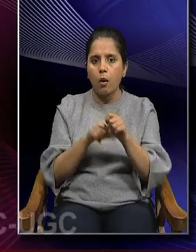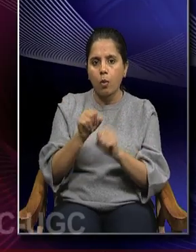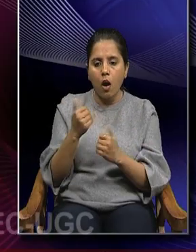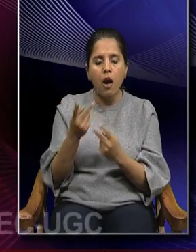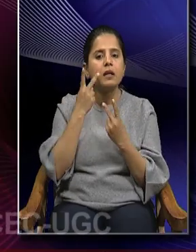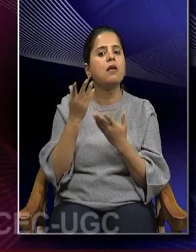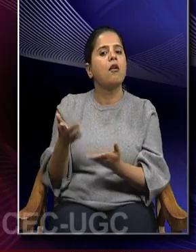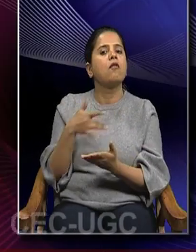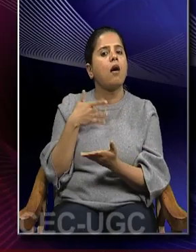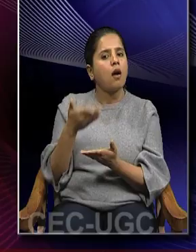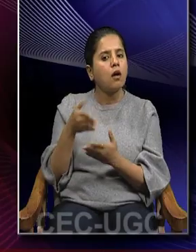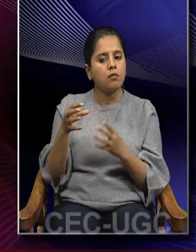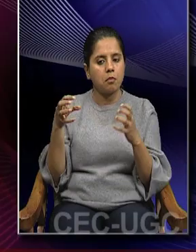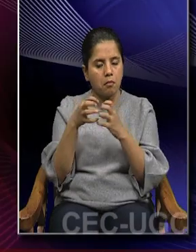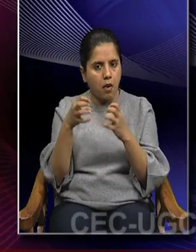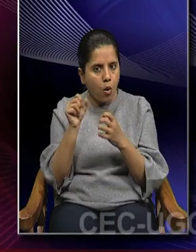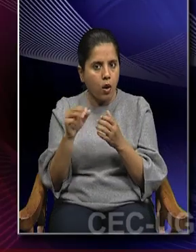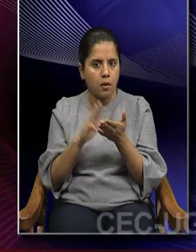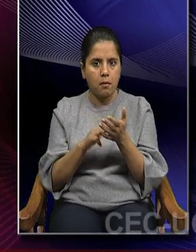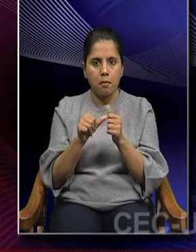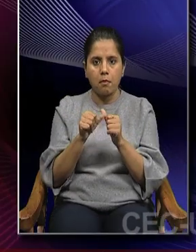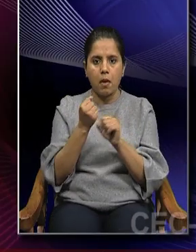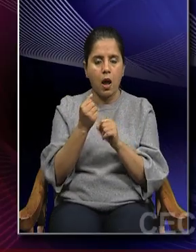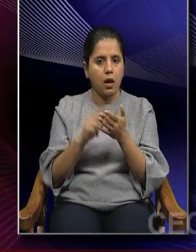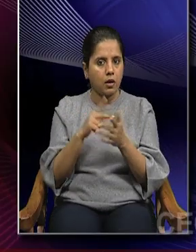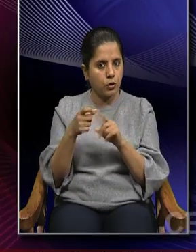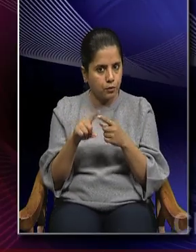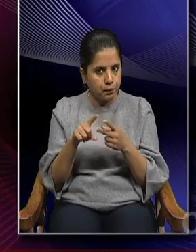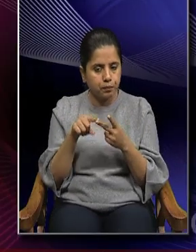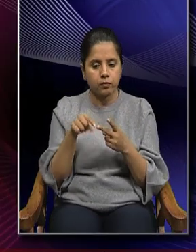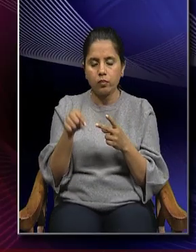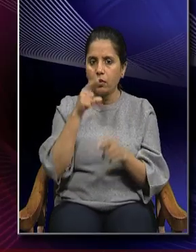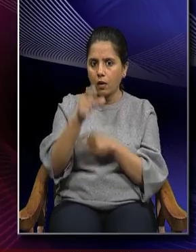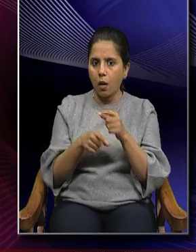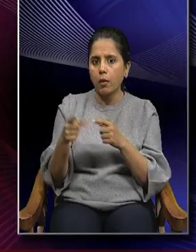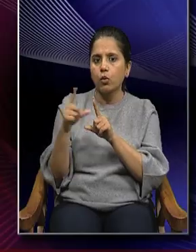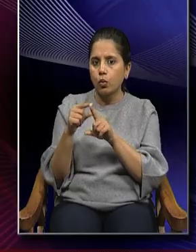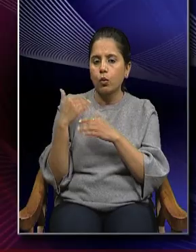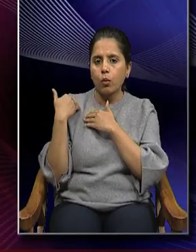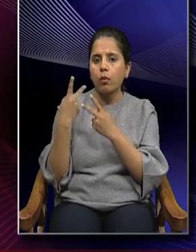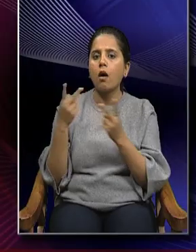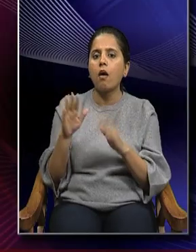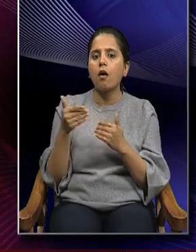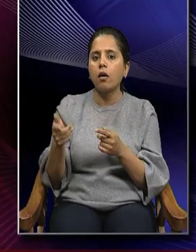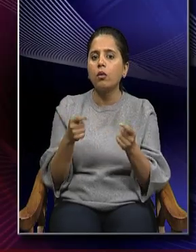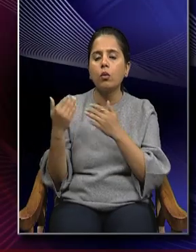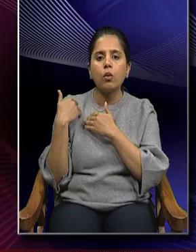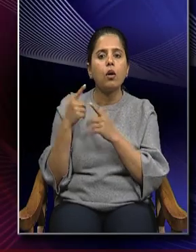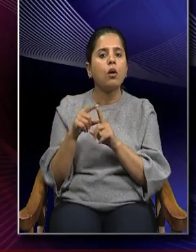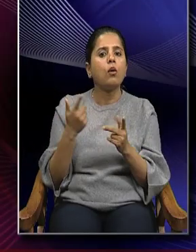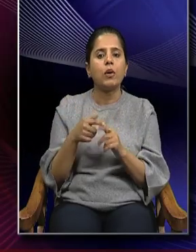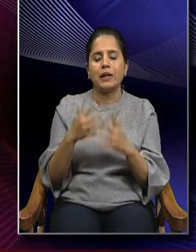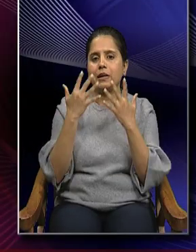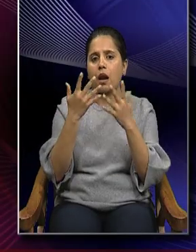this is the magnitude, this is the extent of this company's dealings, that it is dealing in